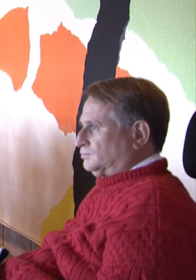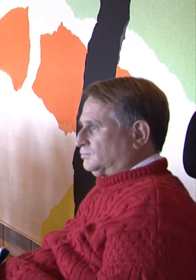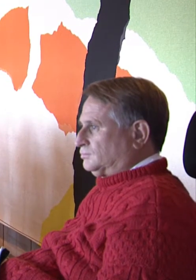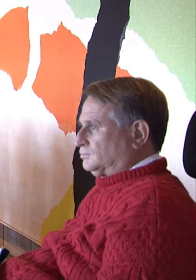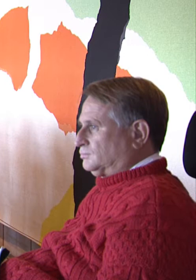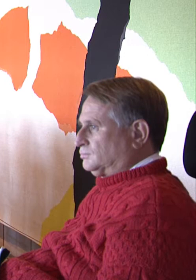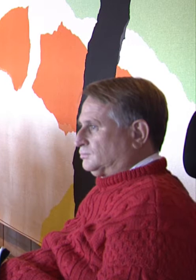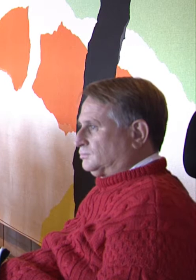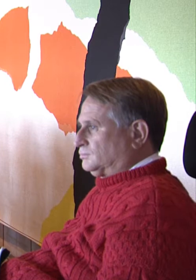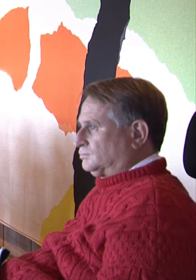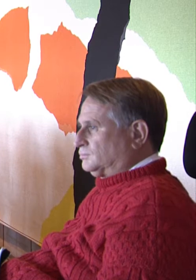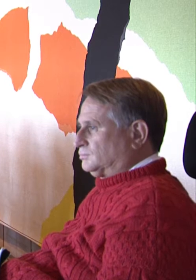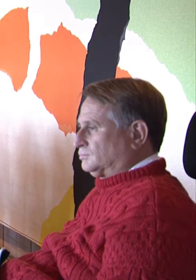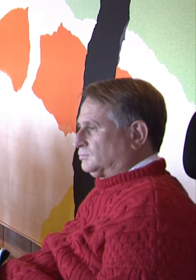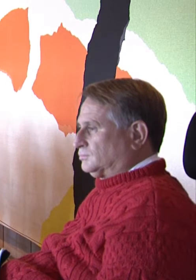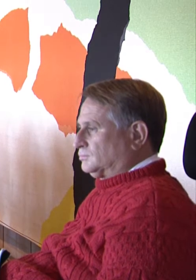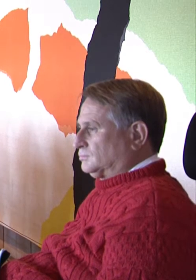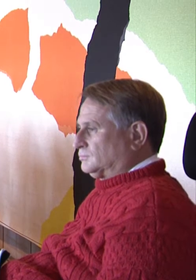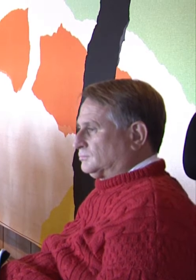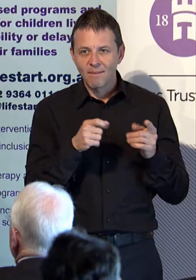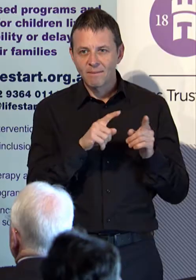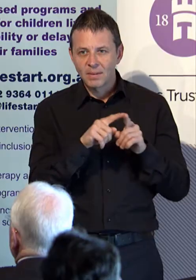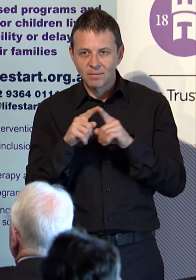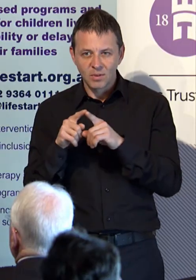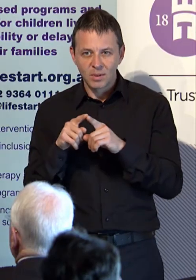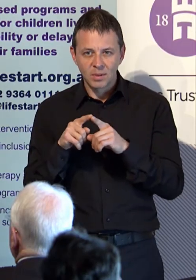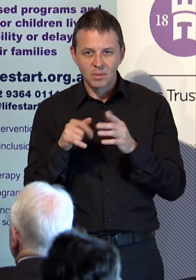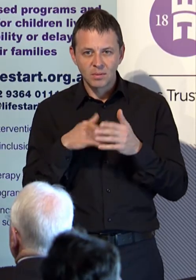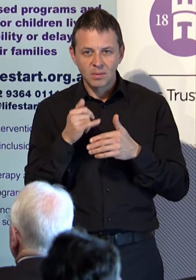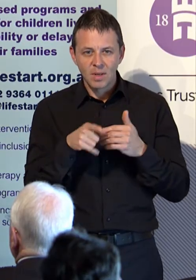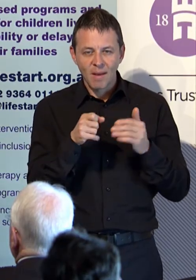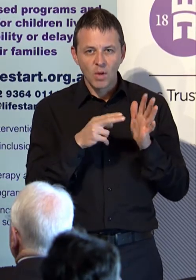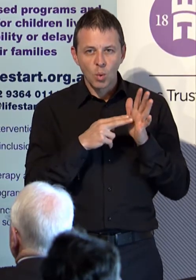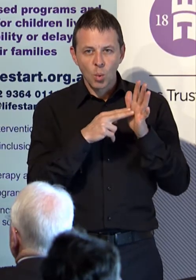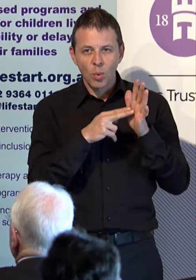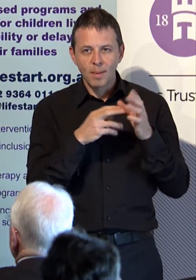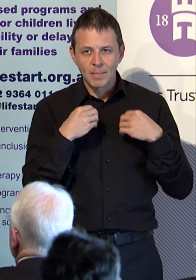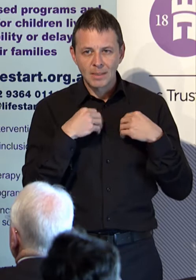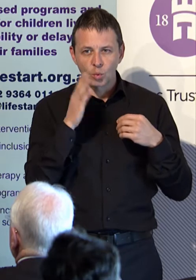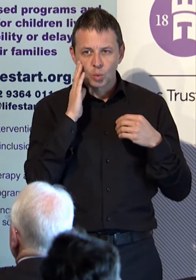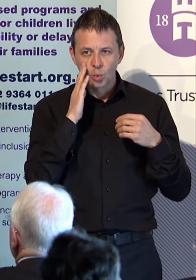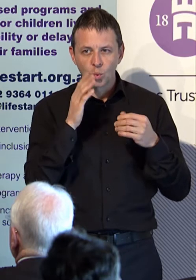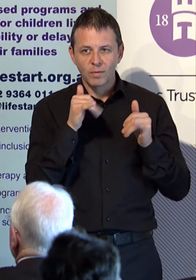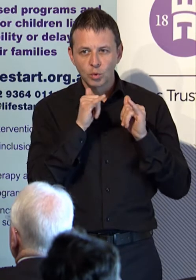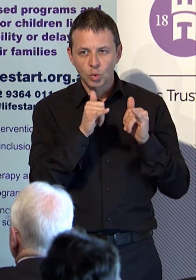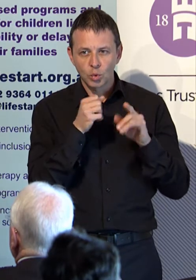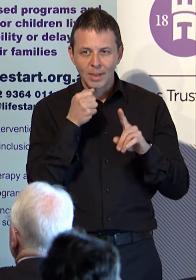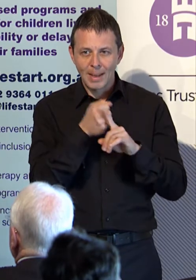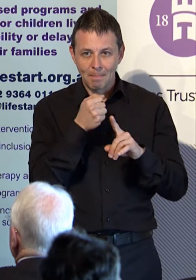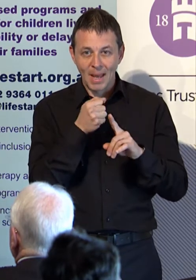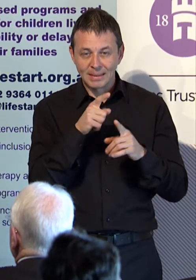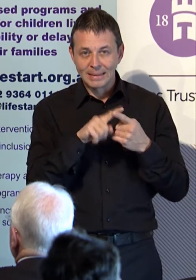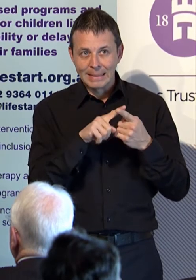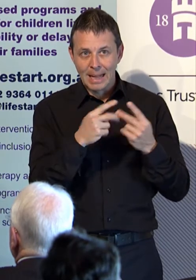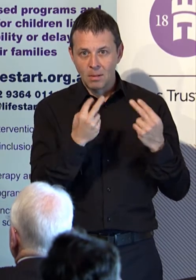Company, was monitored by Melbourne Business School of Social Impact, and that has continued to this day.